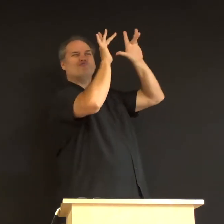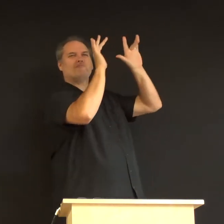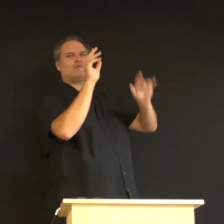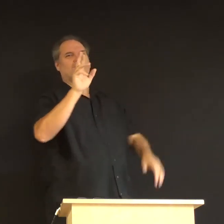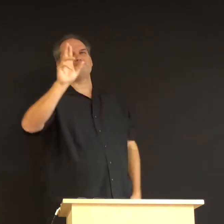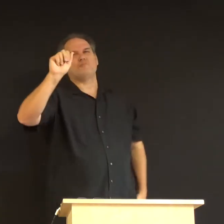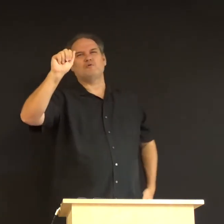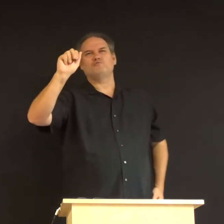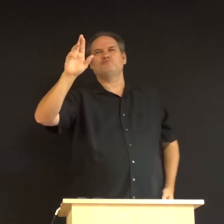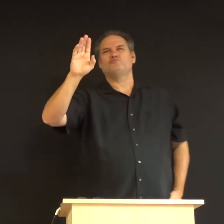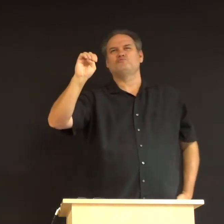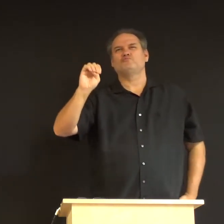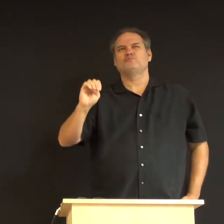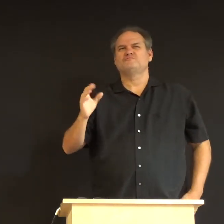Jesus.